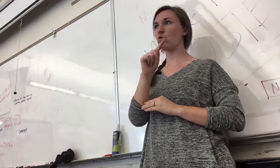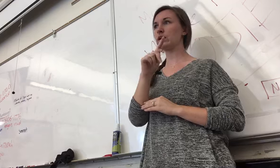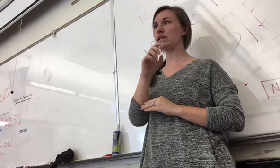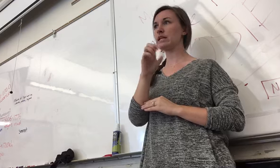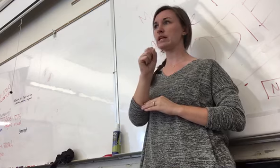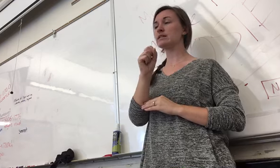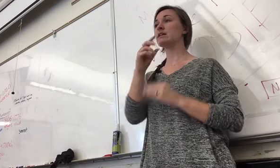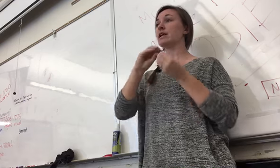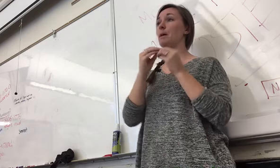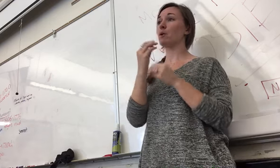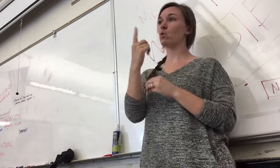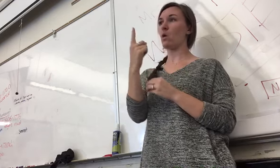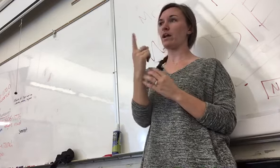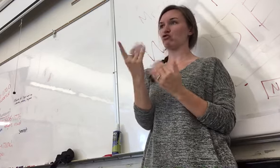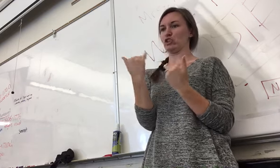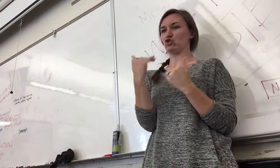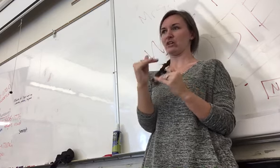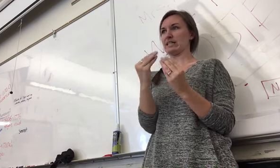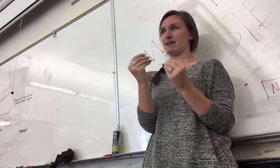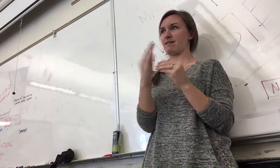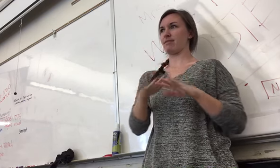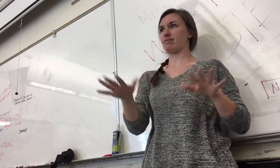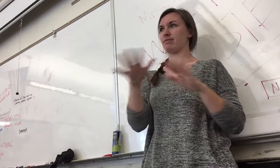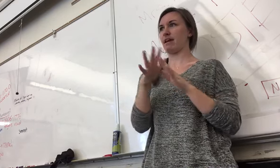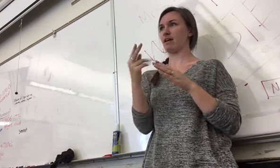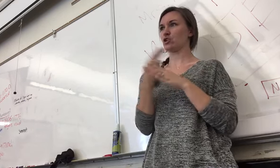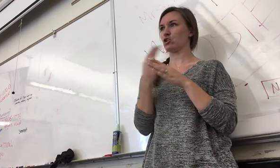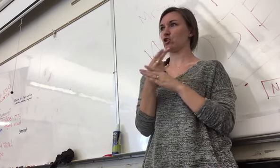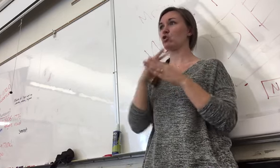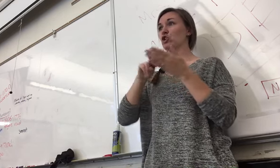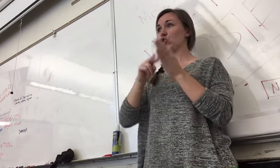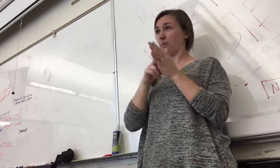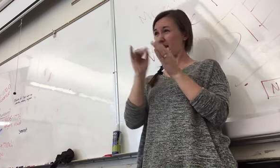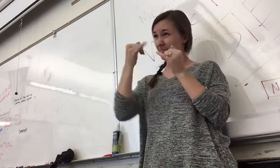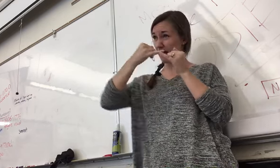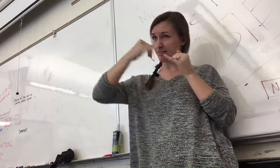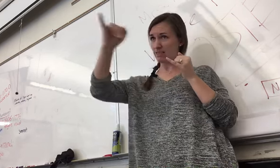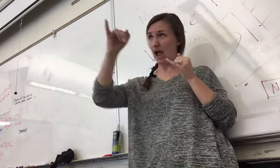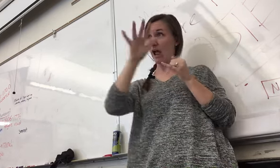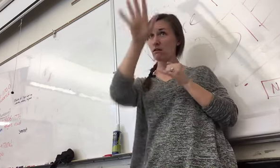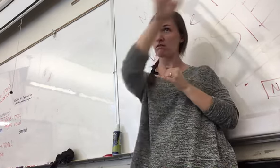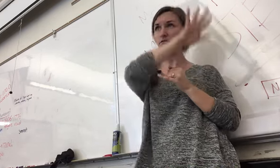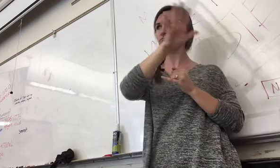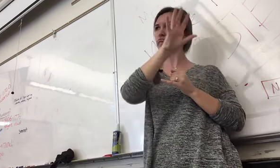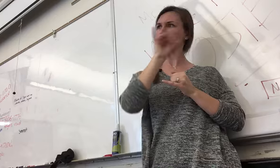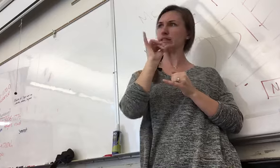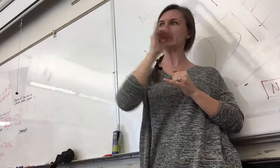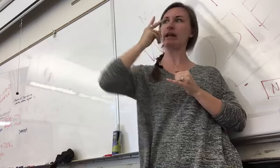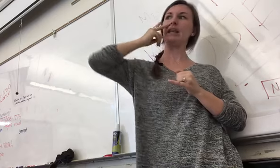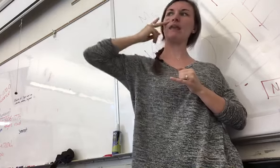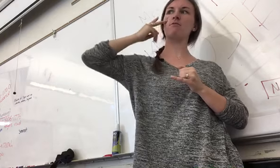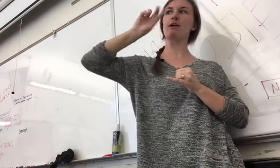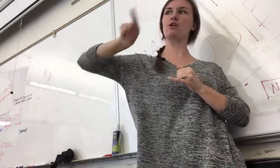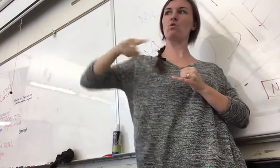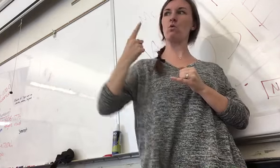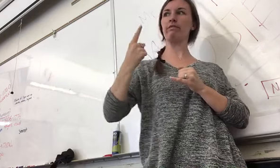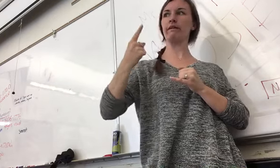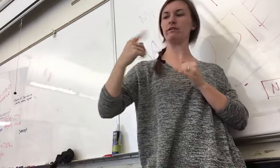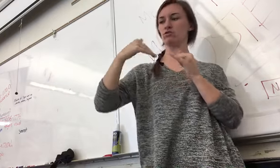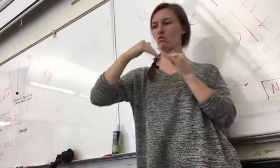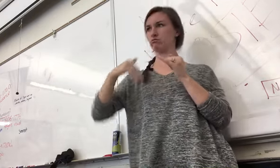one, restriction of land use. No longer can you go west of the Appalachian Mountains. That is through the proclamation line of